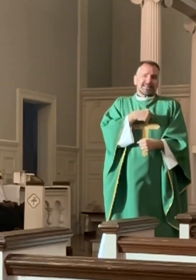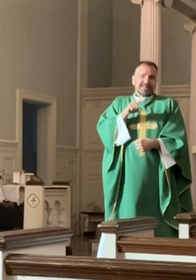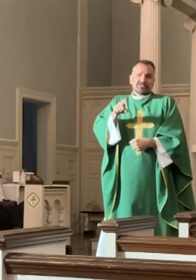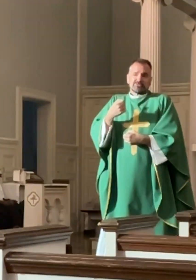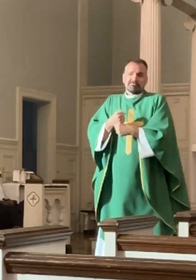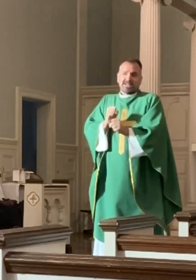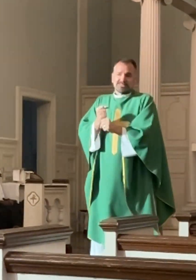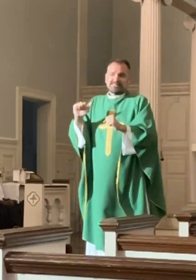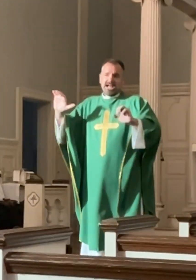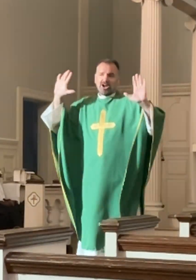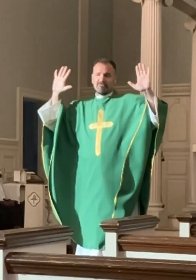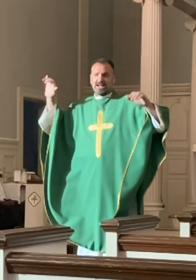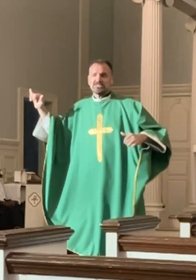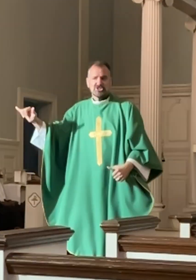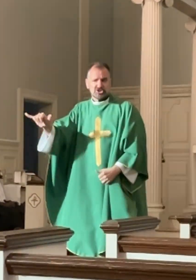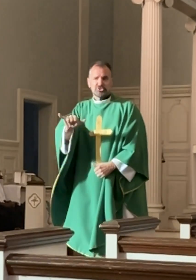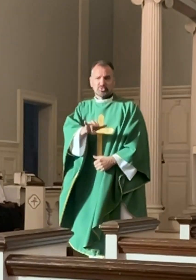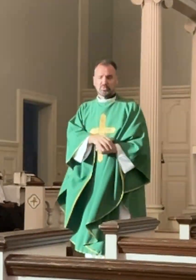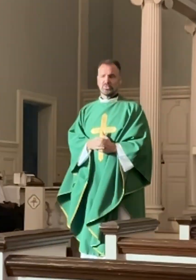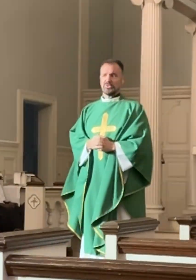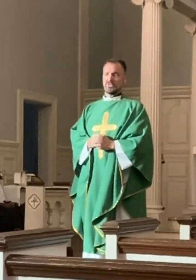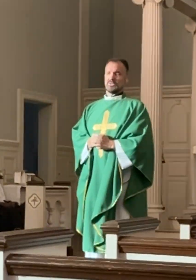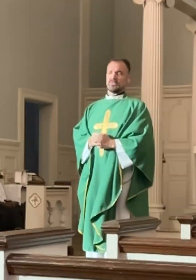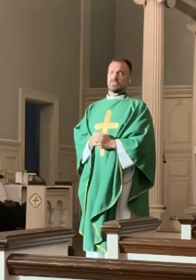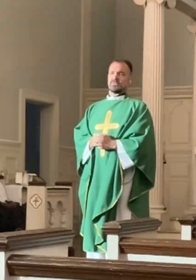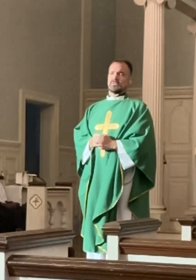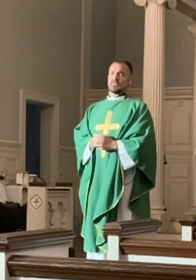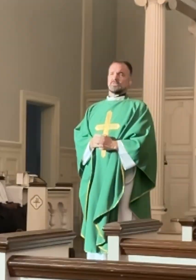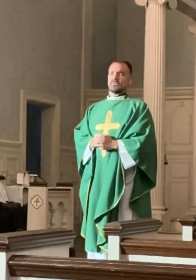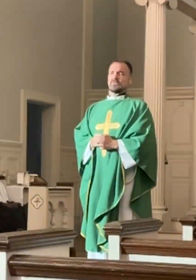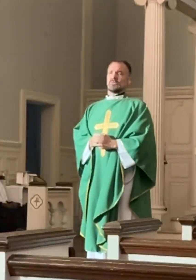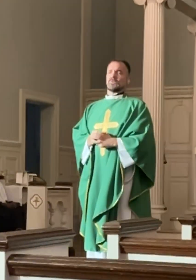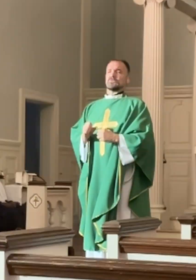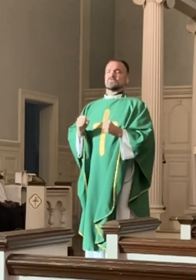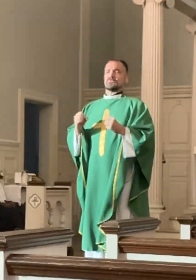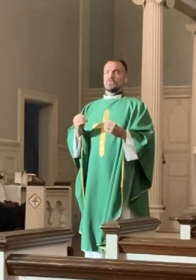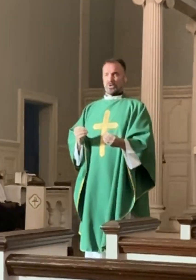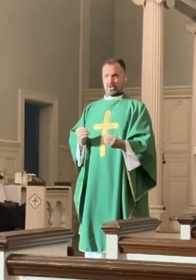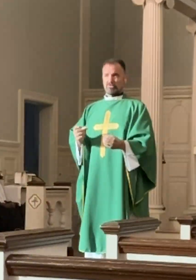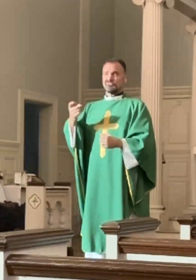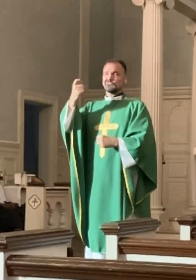However, we do need to make sacrifices to make this work.